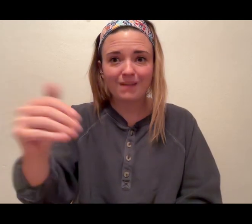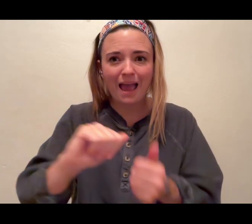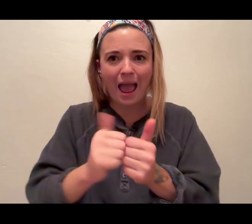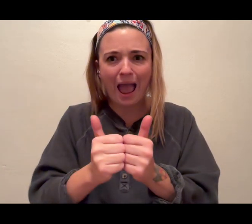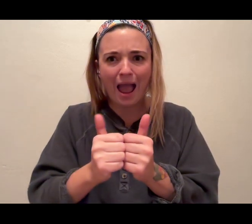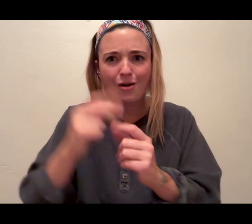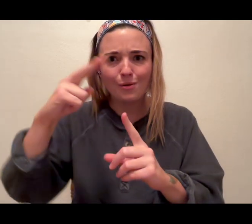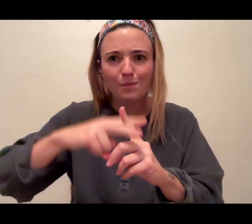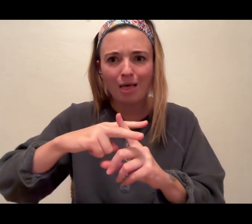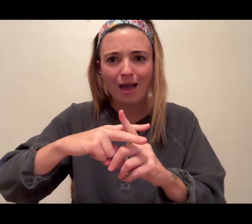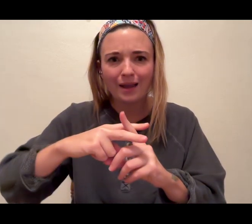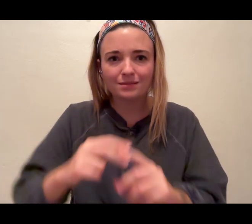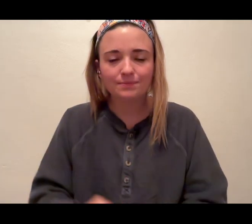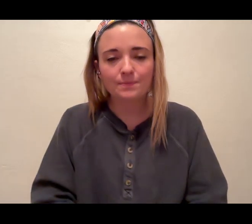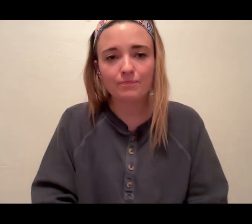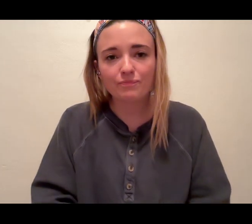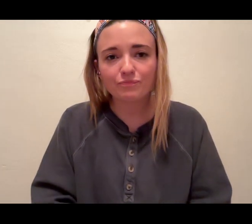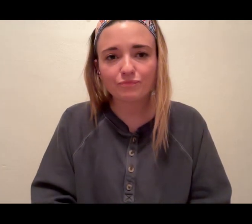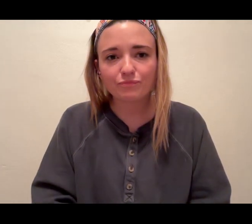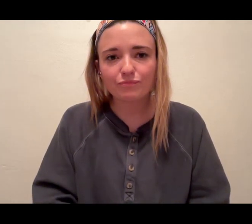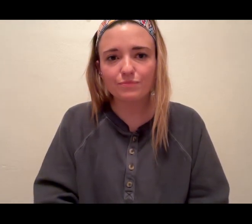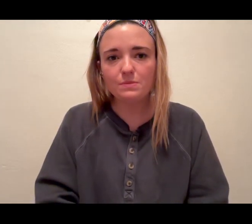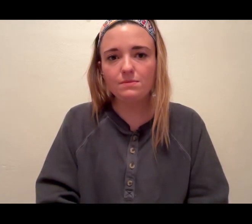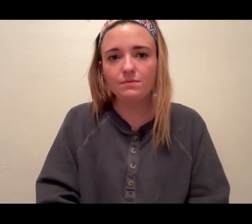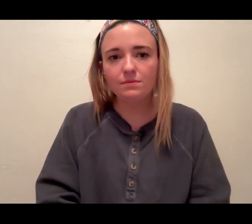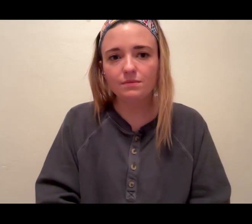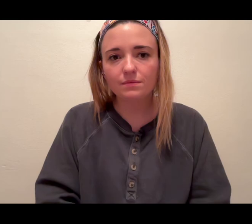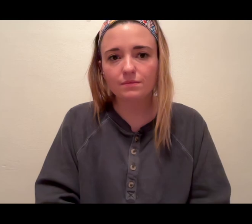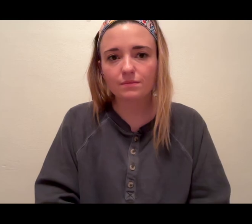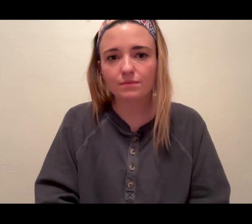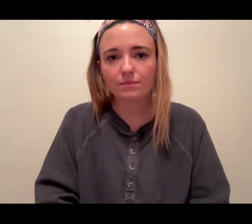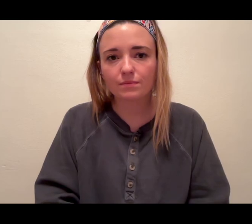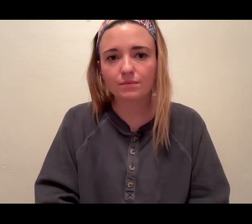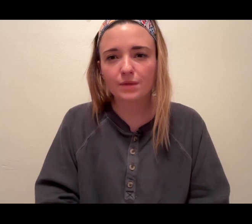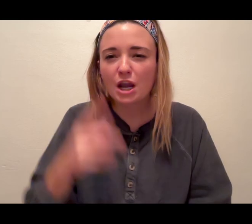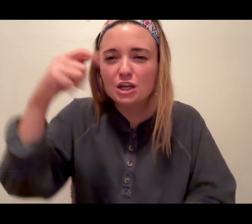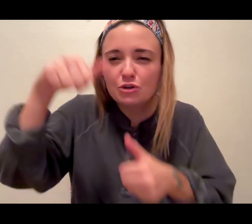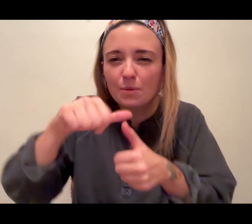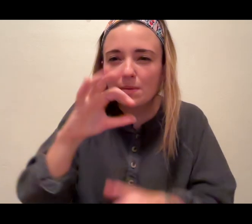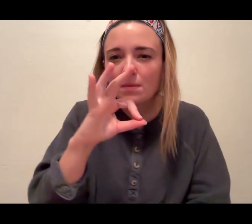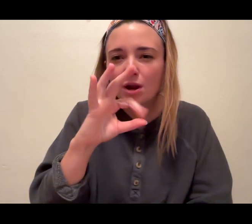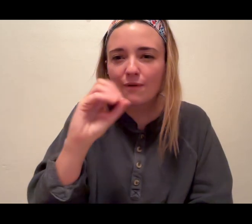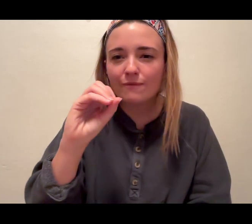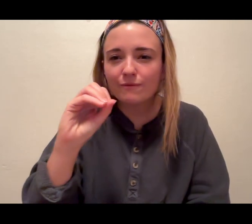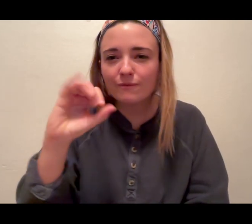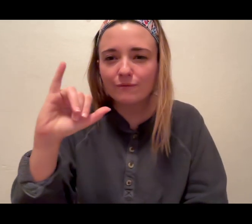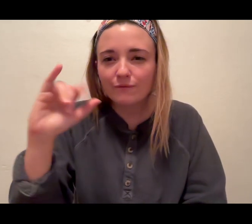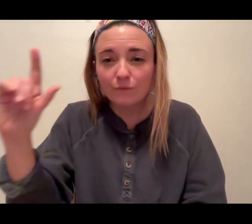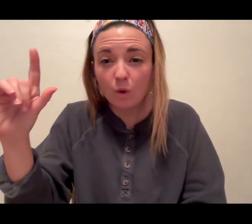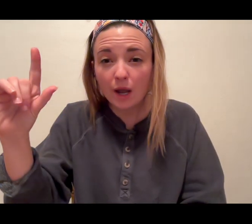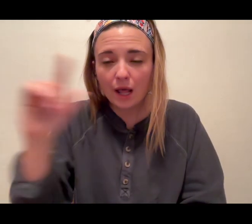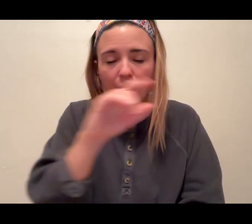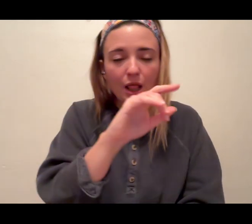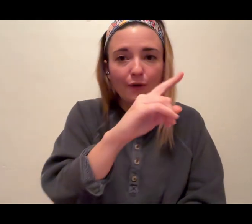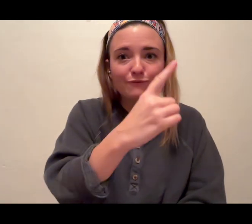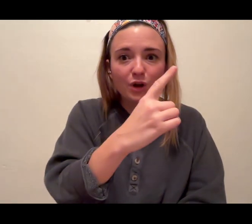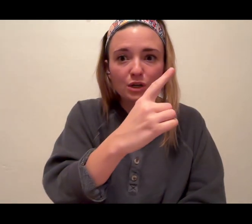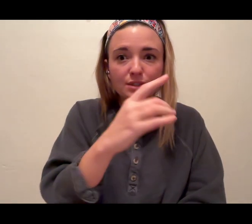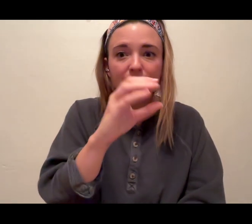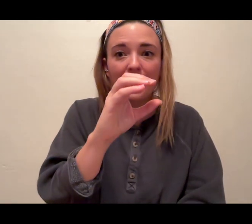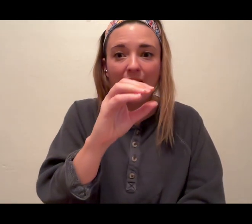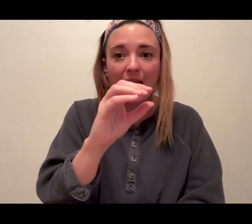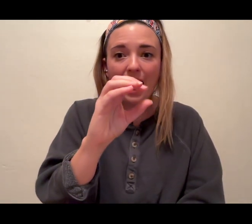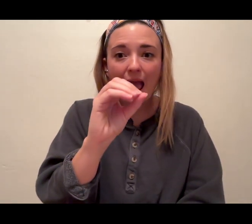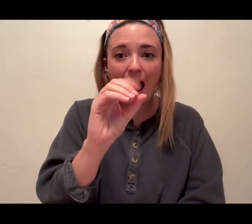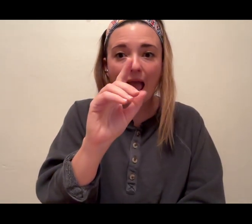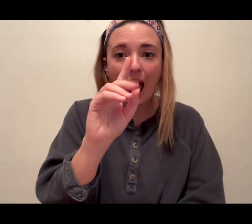them. So this we decided was the f part of the FOIL. And so these two things multiply